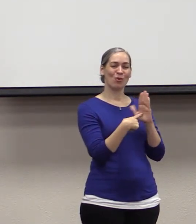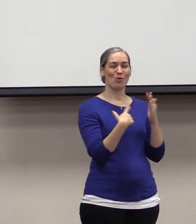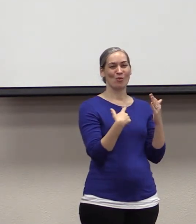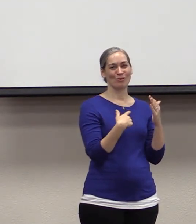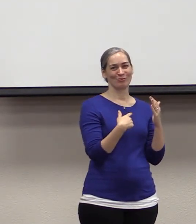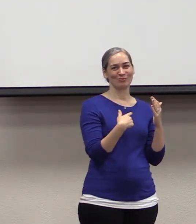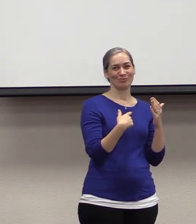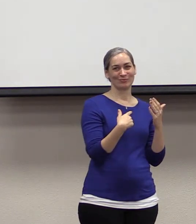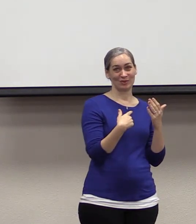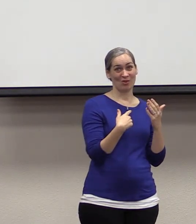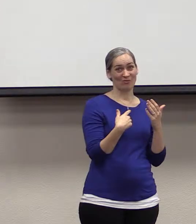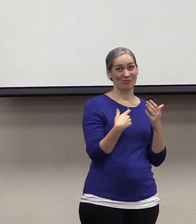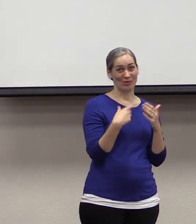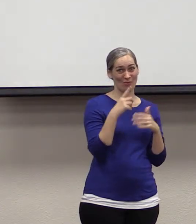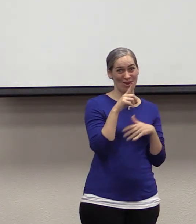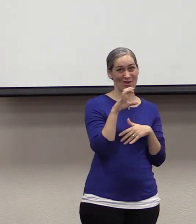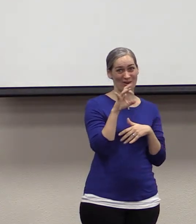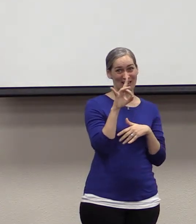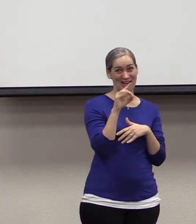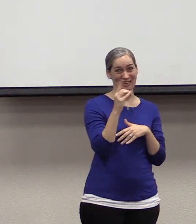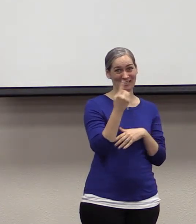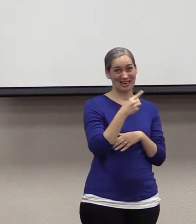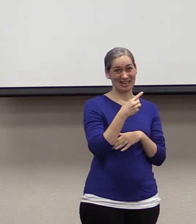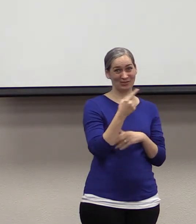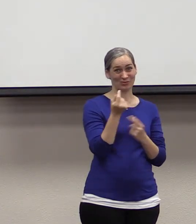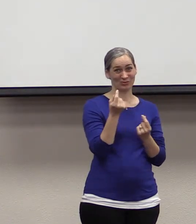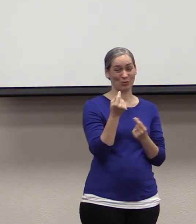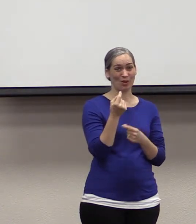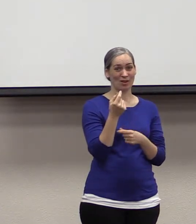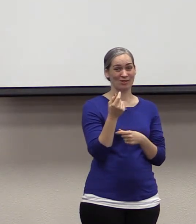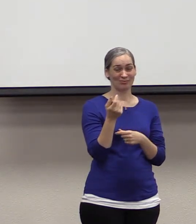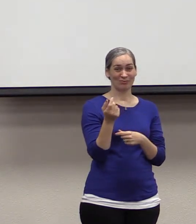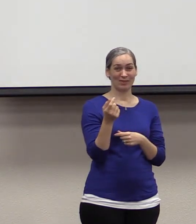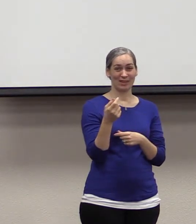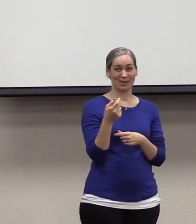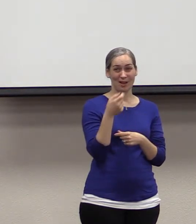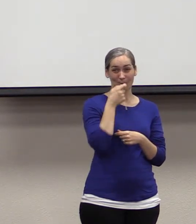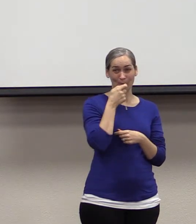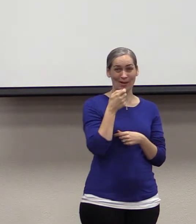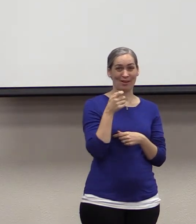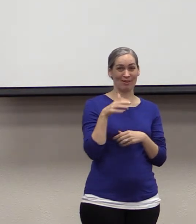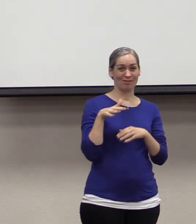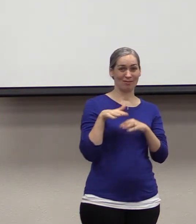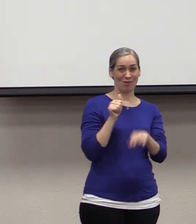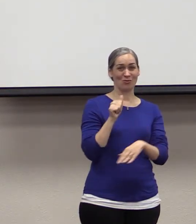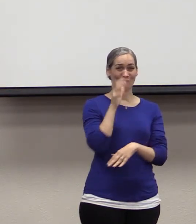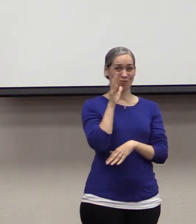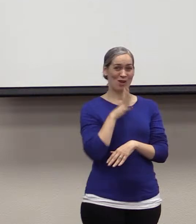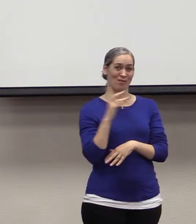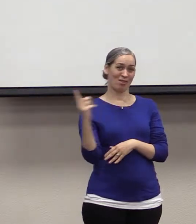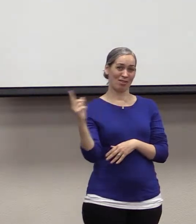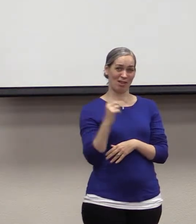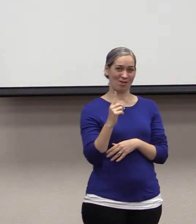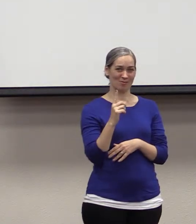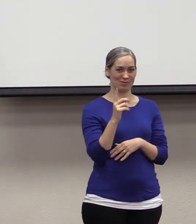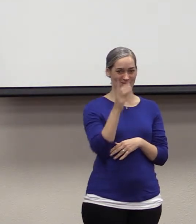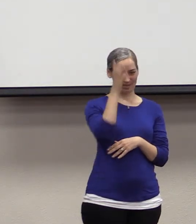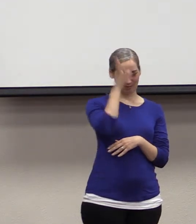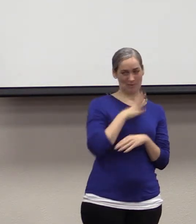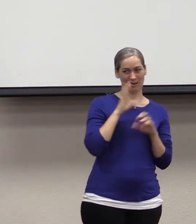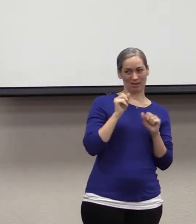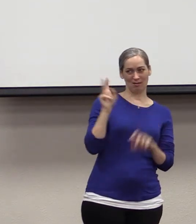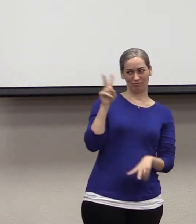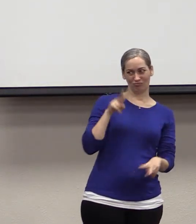he calls for his wife, Queen Vashti, to be called out so that she may be looked on as one of his beautiful